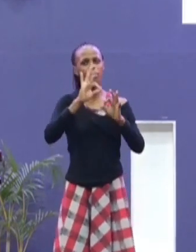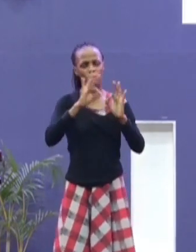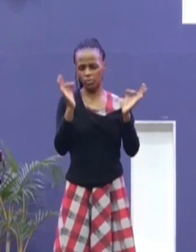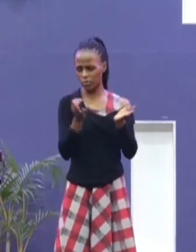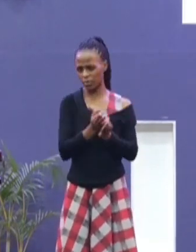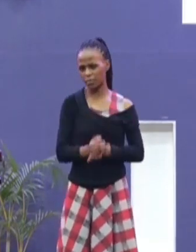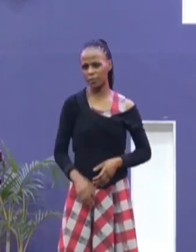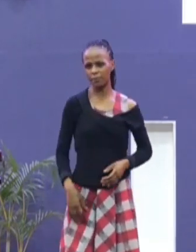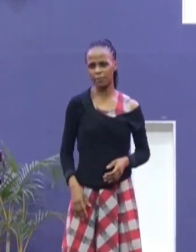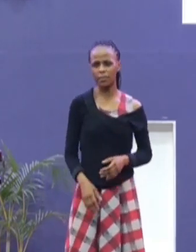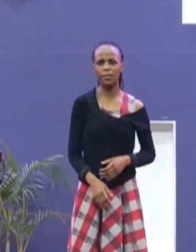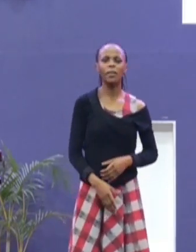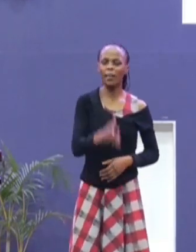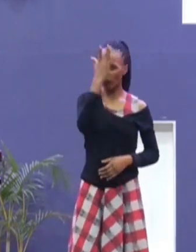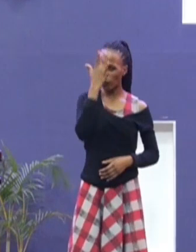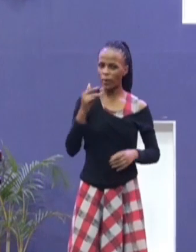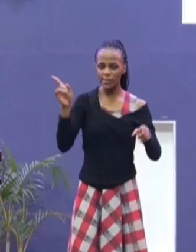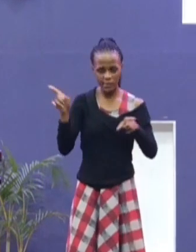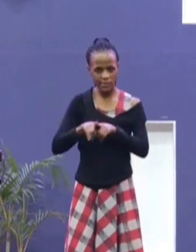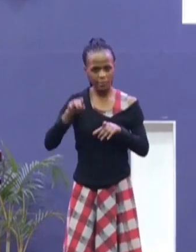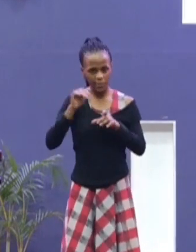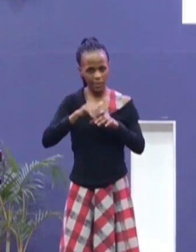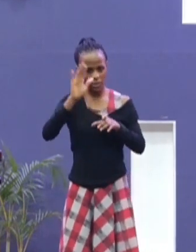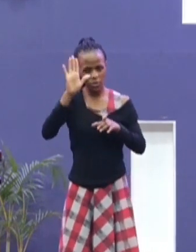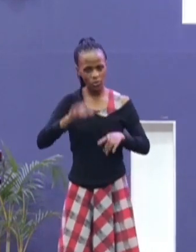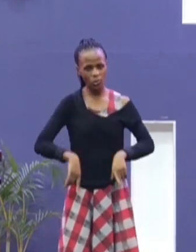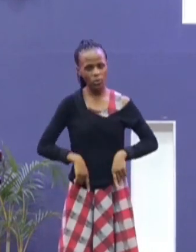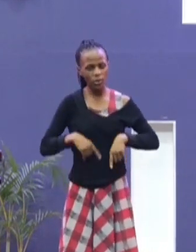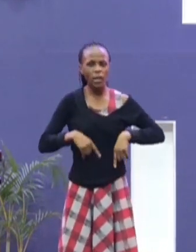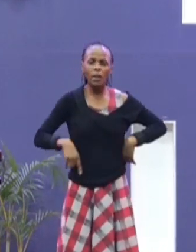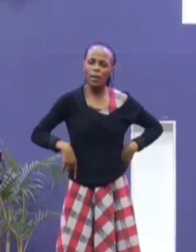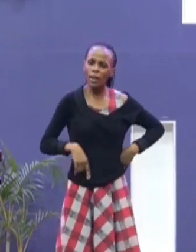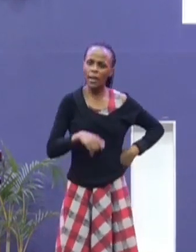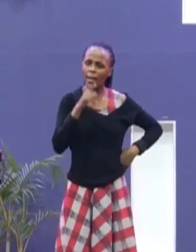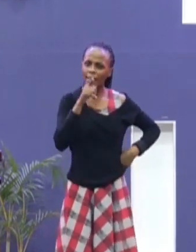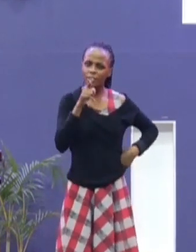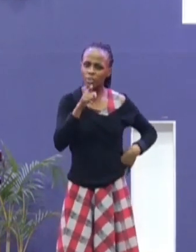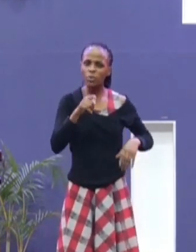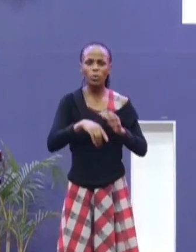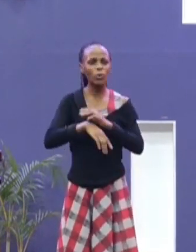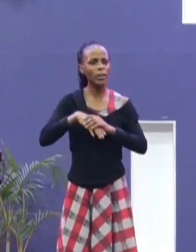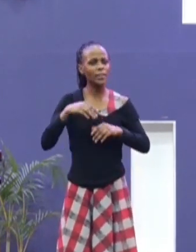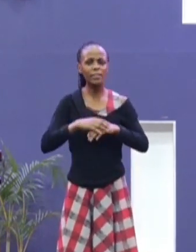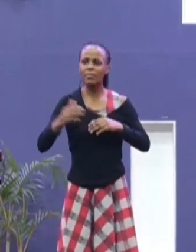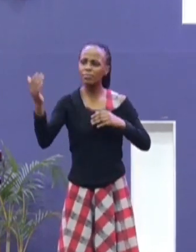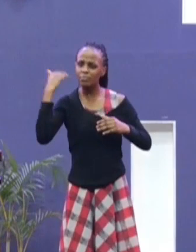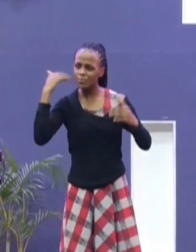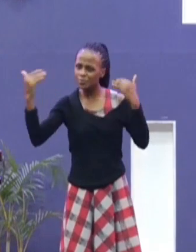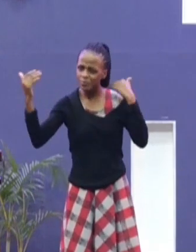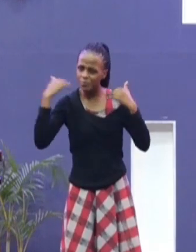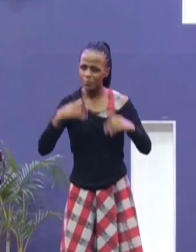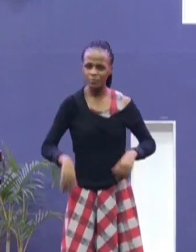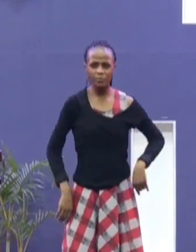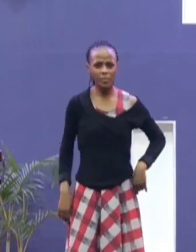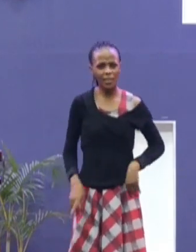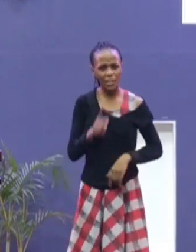family yamwe? Why is it like that in your Lwaki life? Lwaki kiriwo ekityo mu bulamu? Aren't you bothered? Era gwe totawanyizibwa. Don't